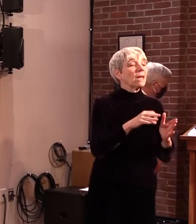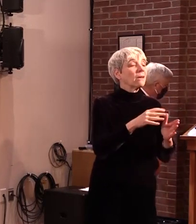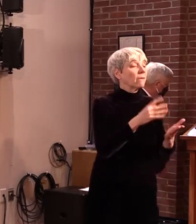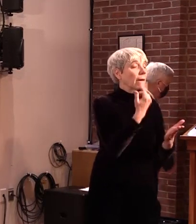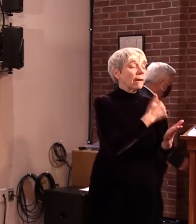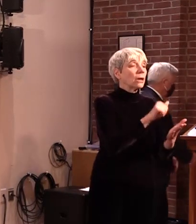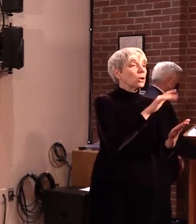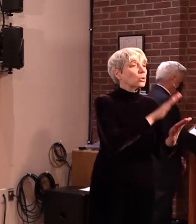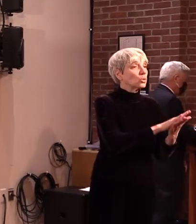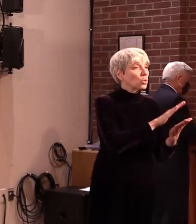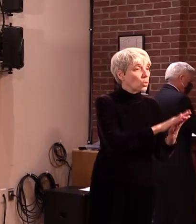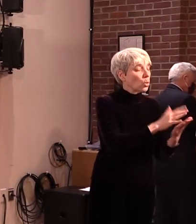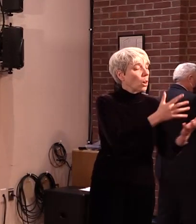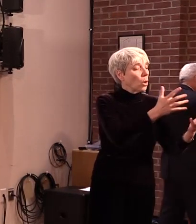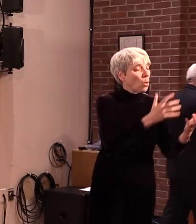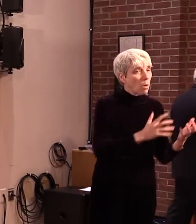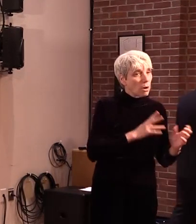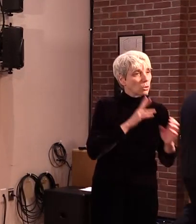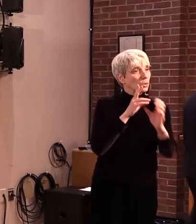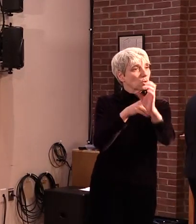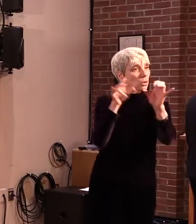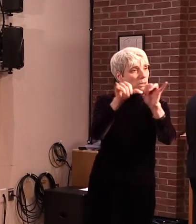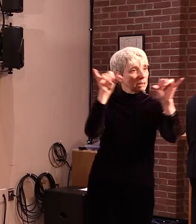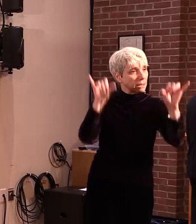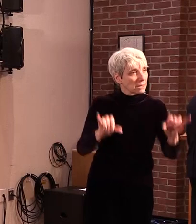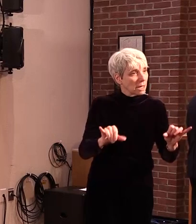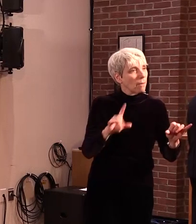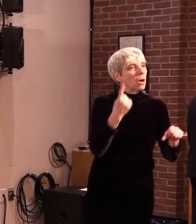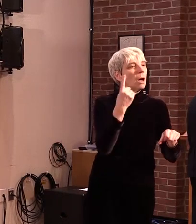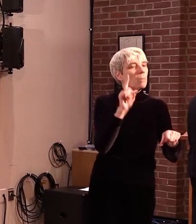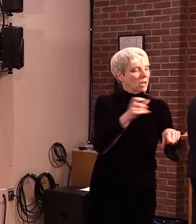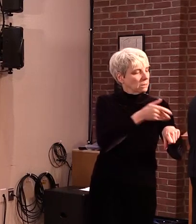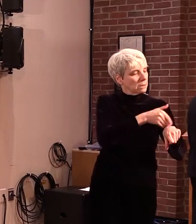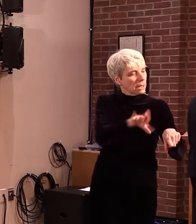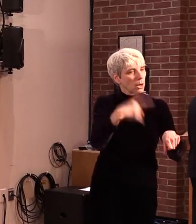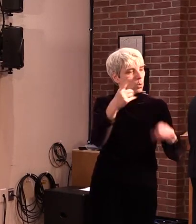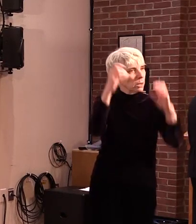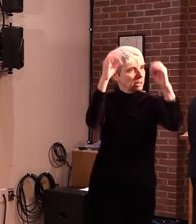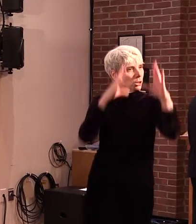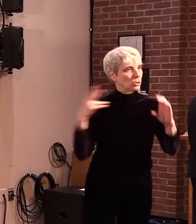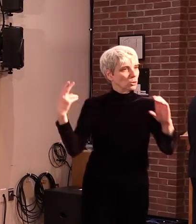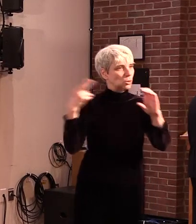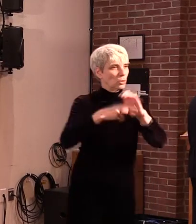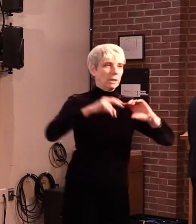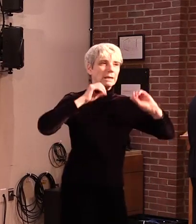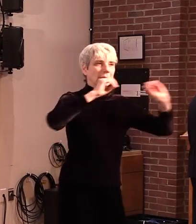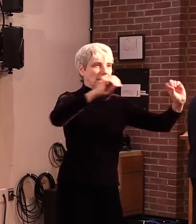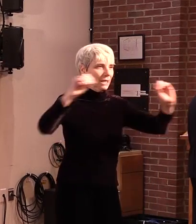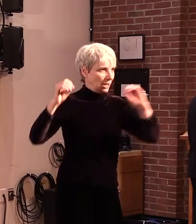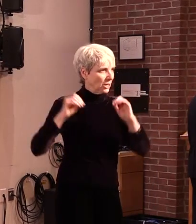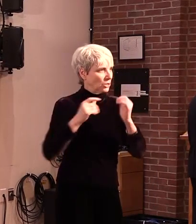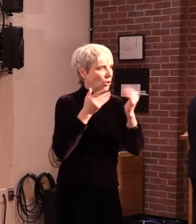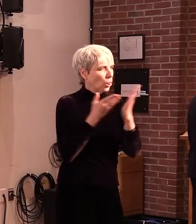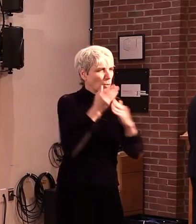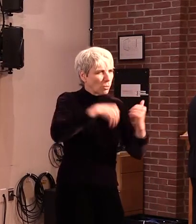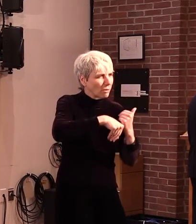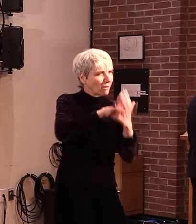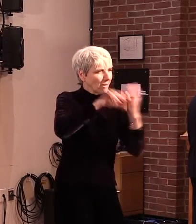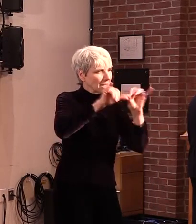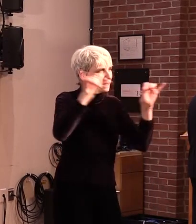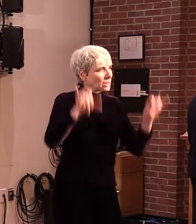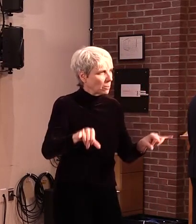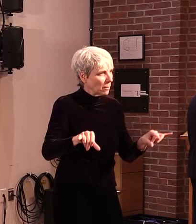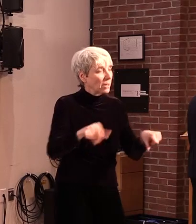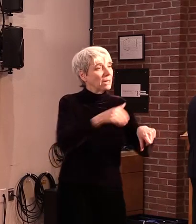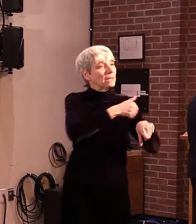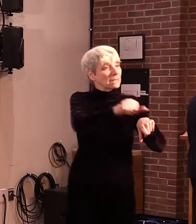have to contribute a teacher to teach a course on the system. For every teacher who agreed to teach a course on the system, a school would receive a certain